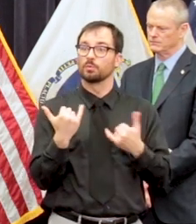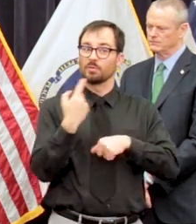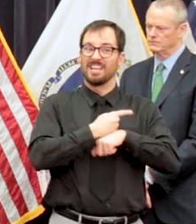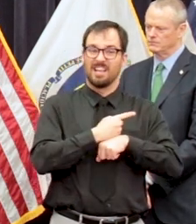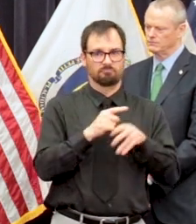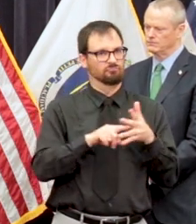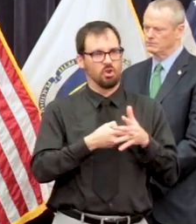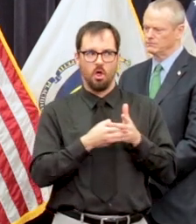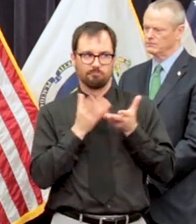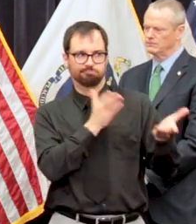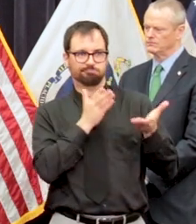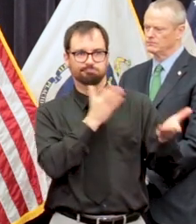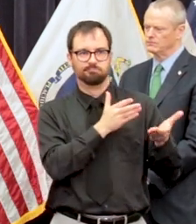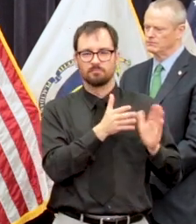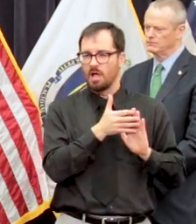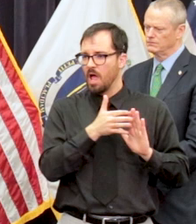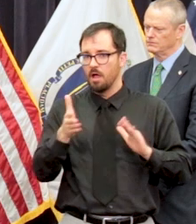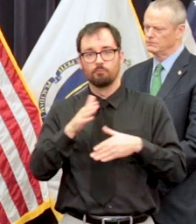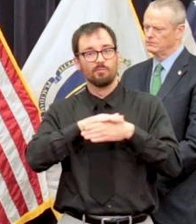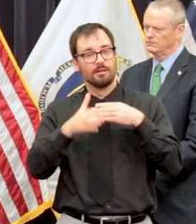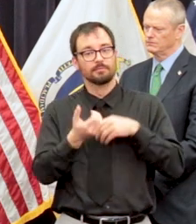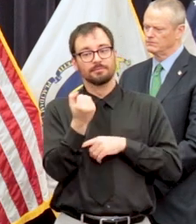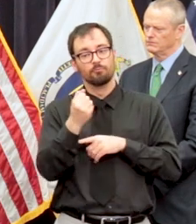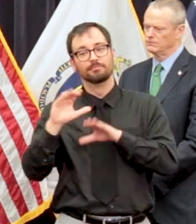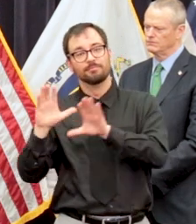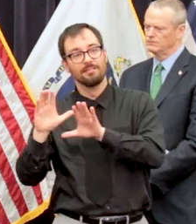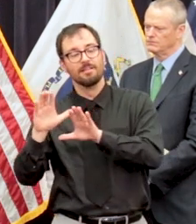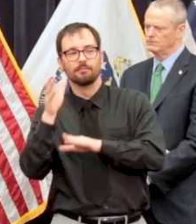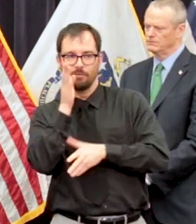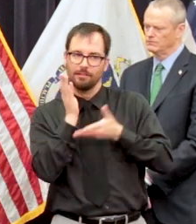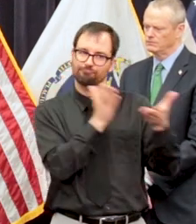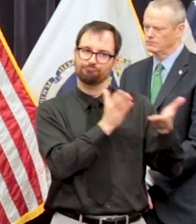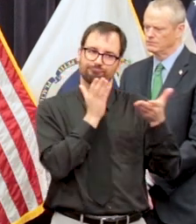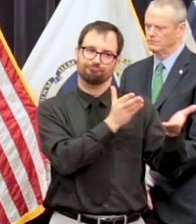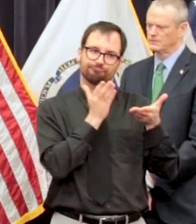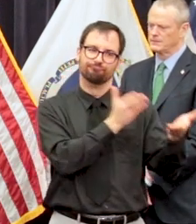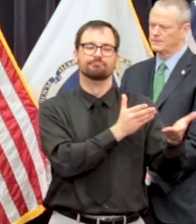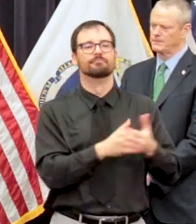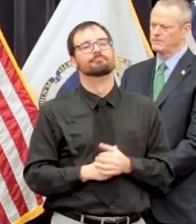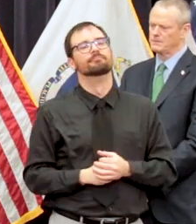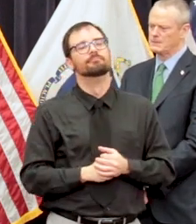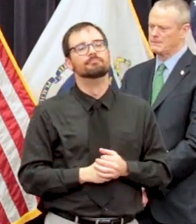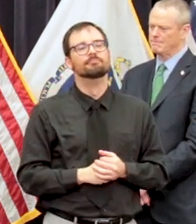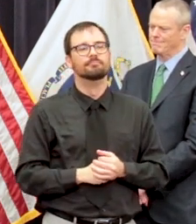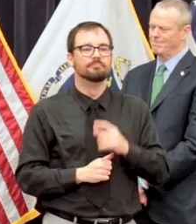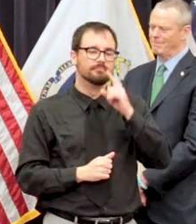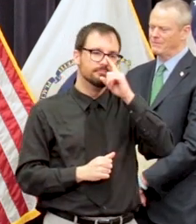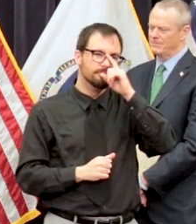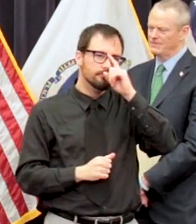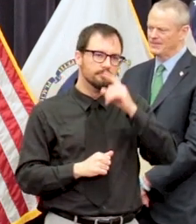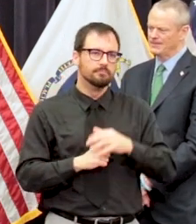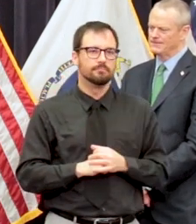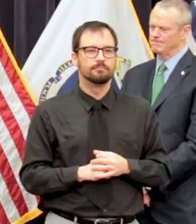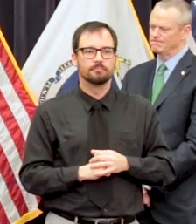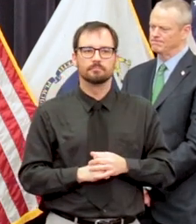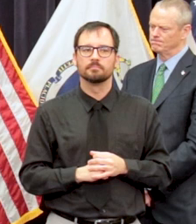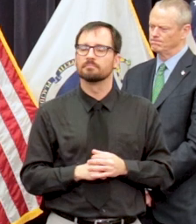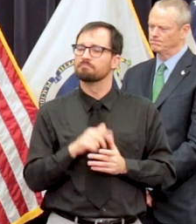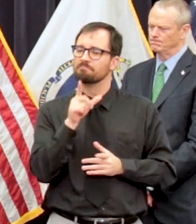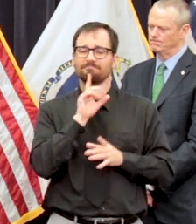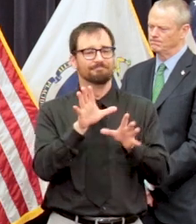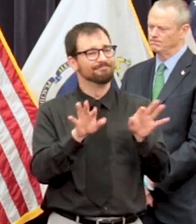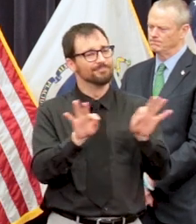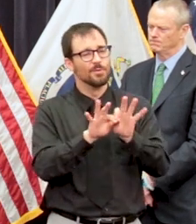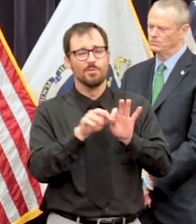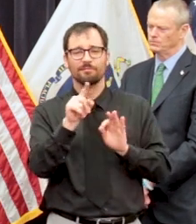As the governor mentioned, I just want to reiterate, if you go on to the mass.gov DPH COVID-19, you will see